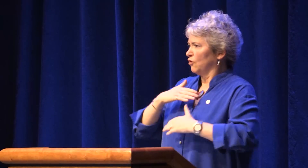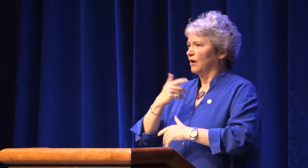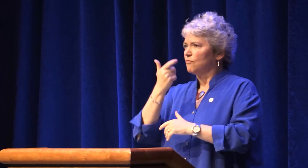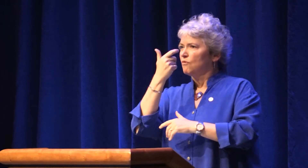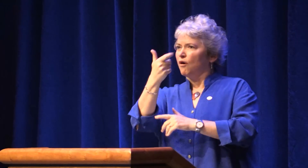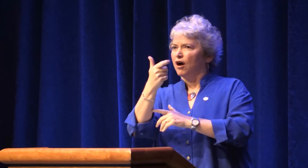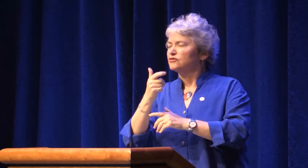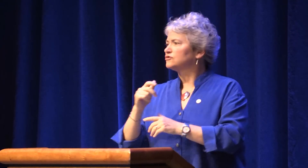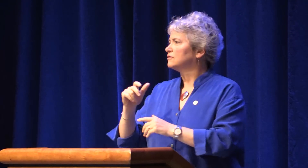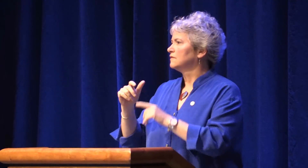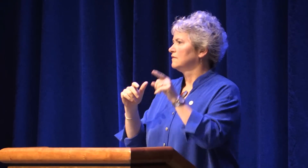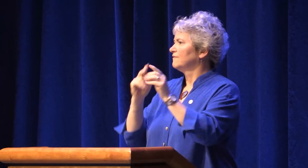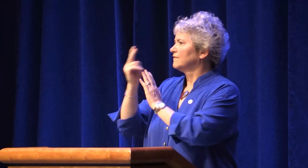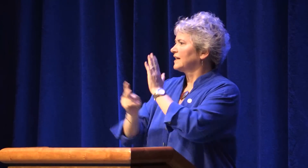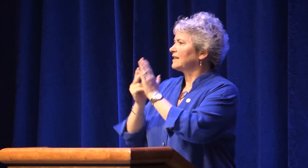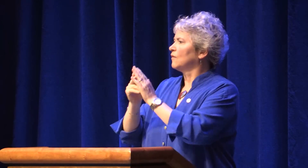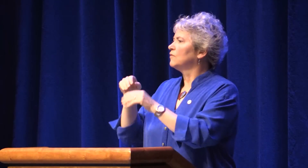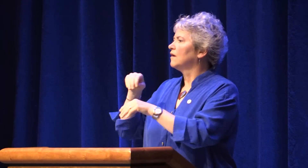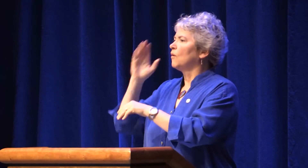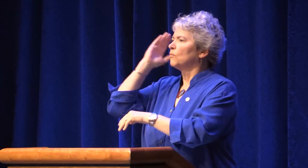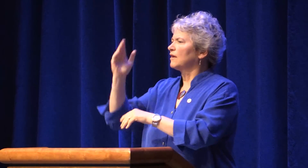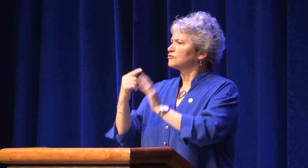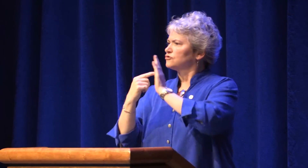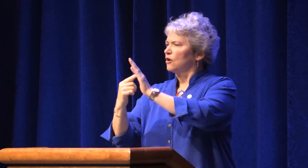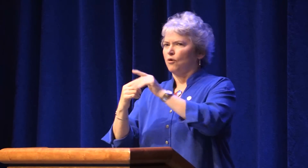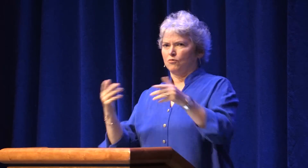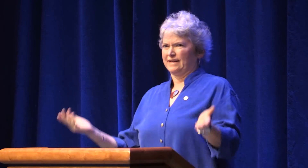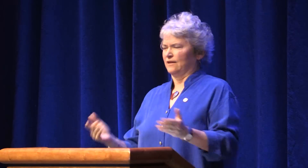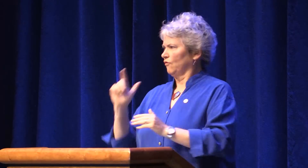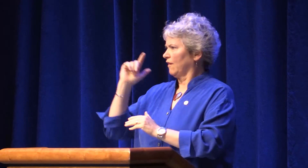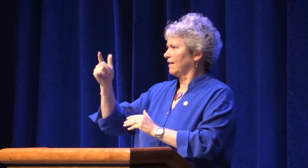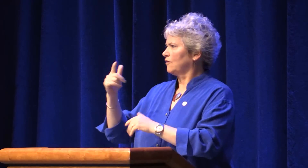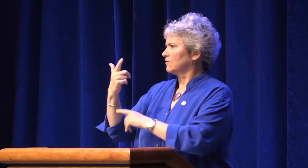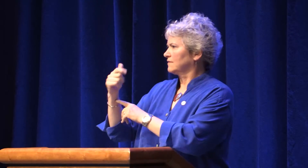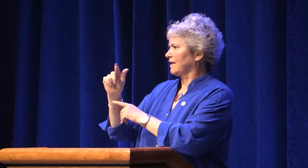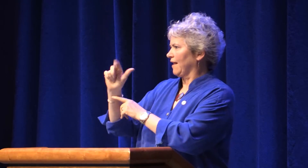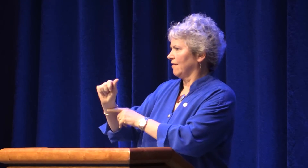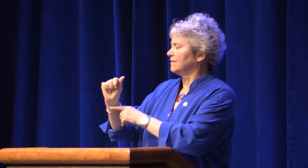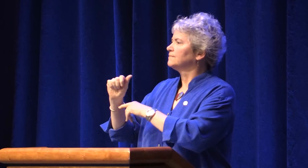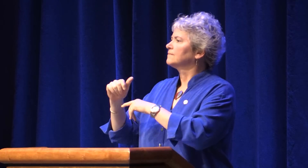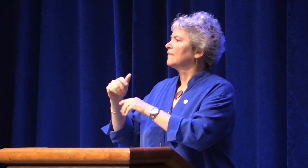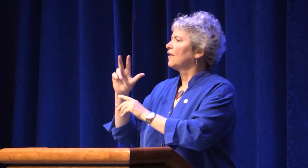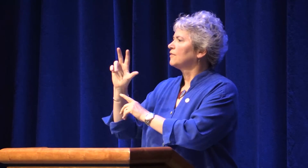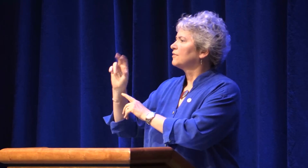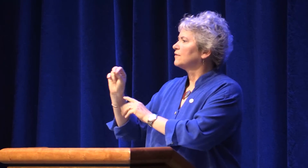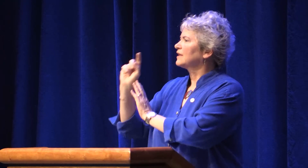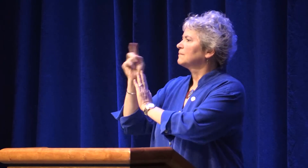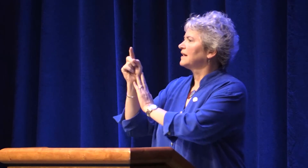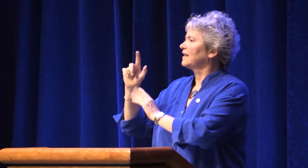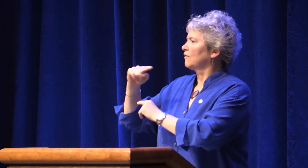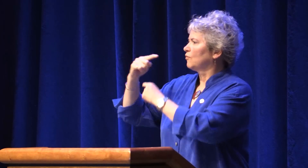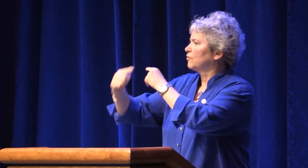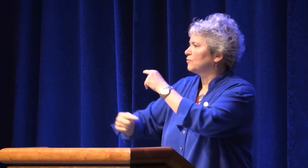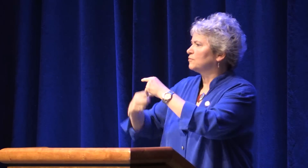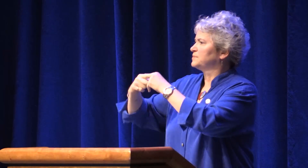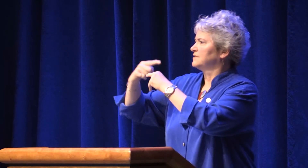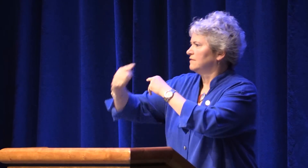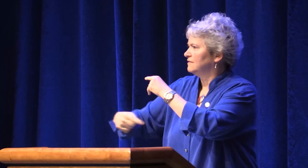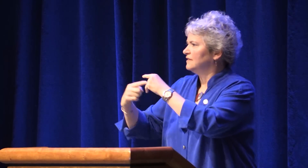had. I hope that you enjoyed watching just that short promo. During the gala later tonight, we'll show the full